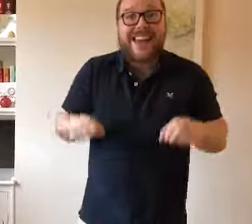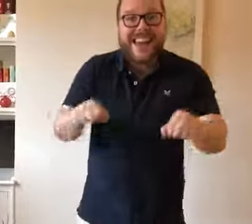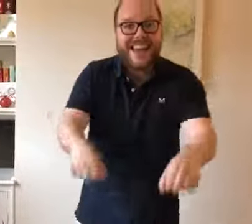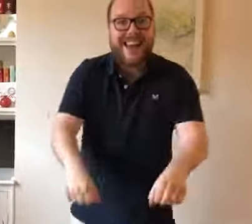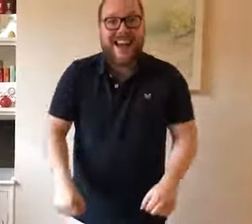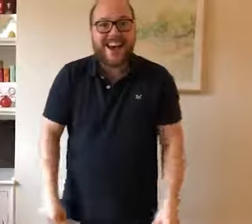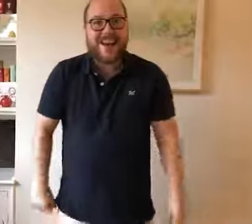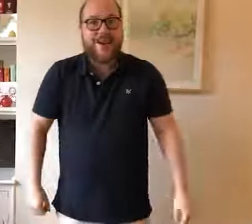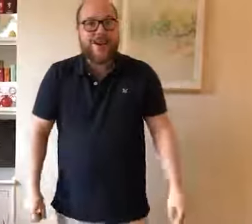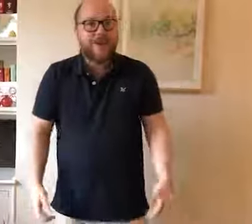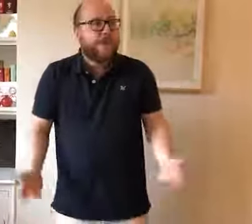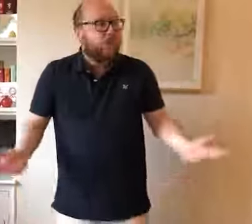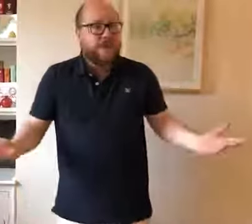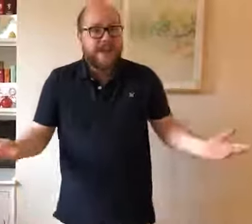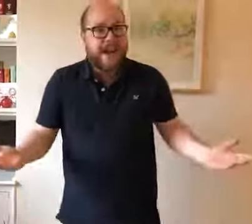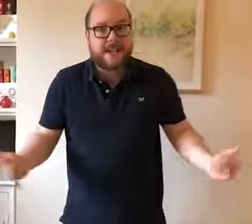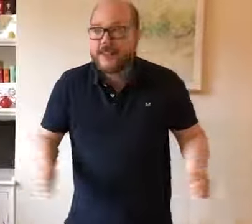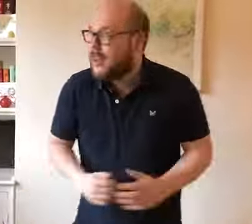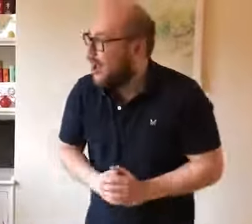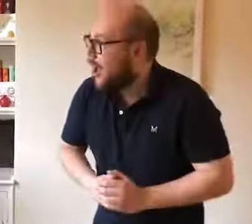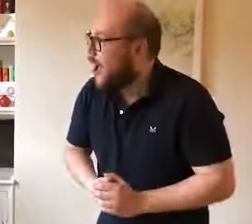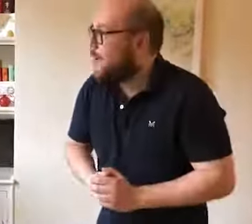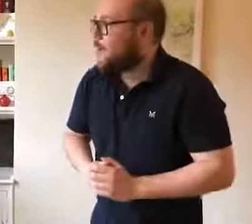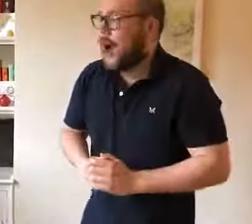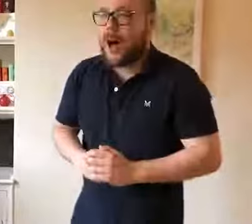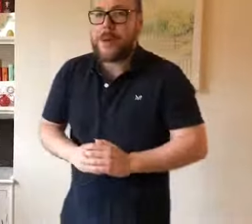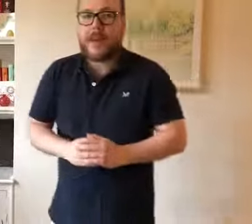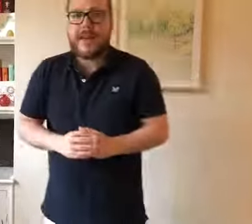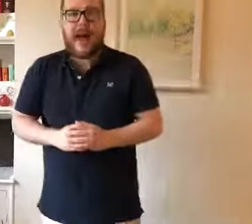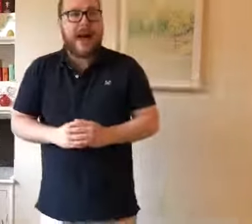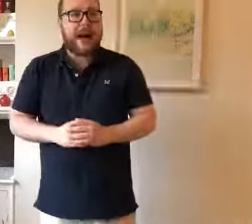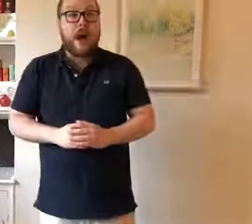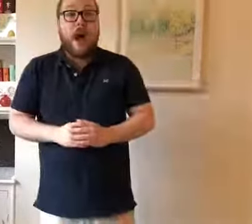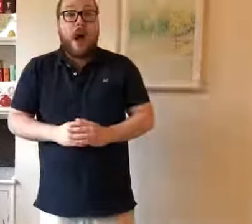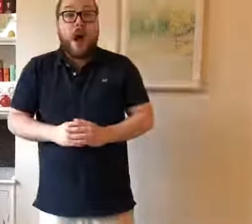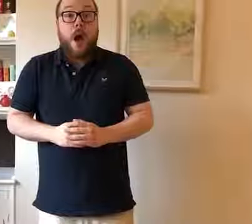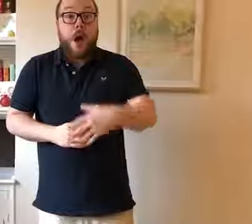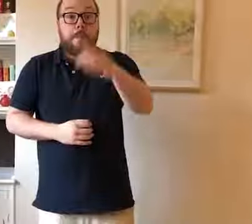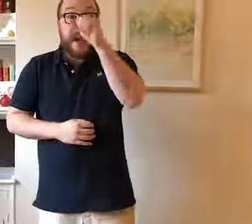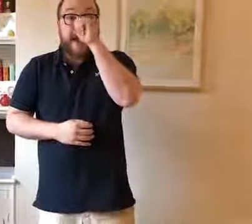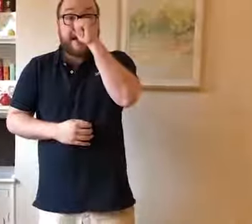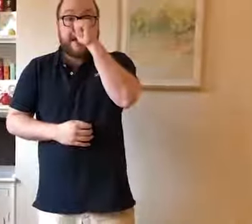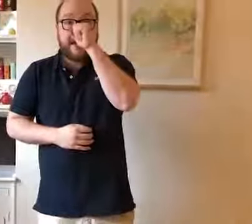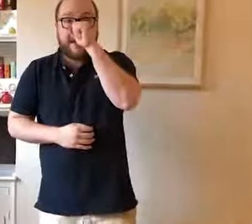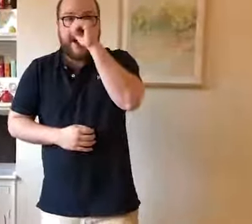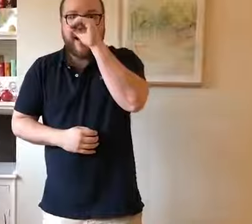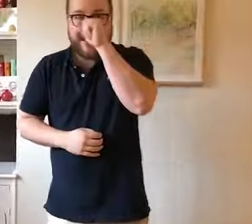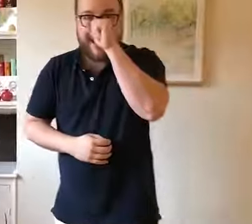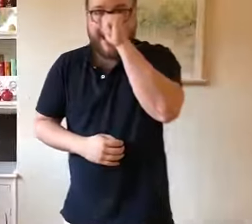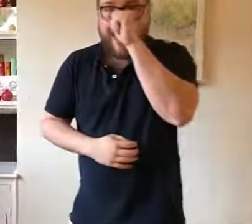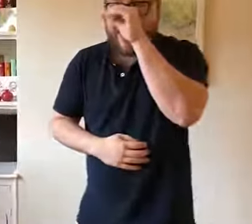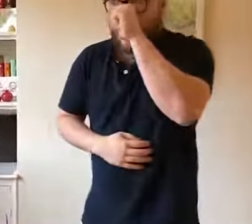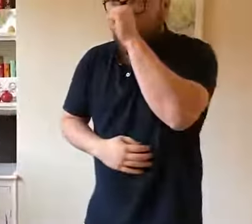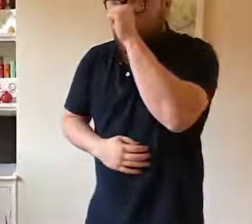-E-I-E-I What's next? On that farm he had a pig. E-I-I-O.